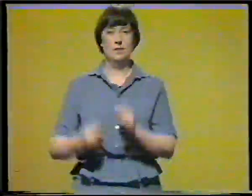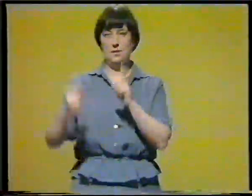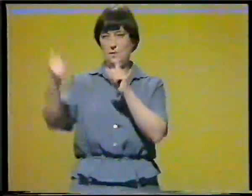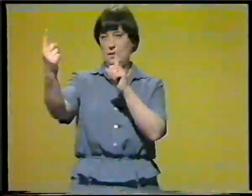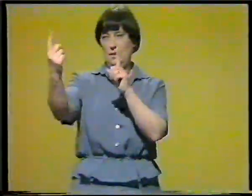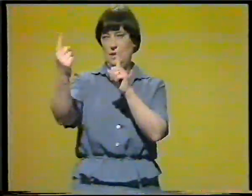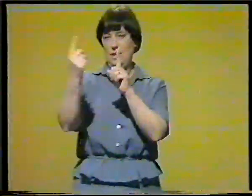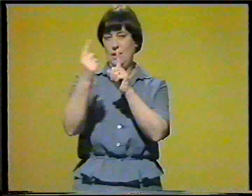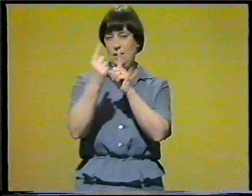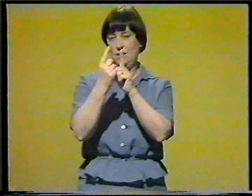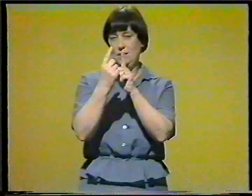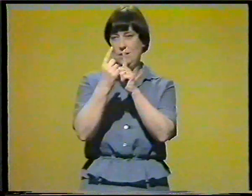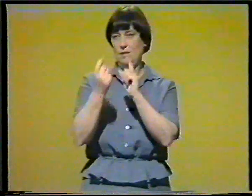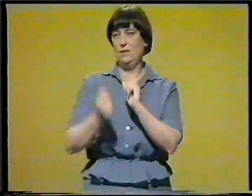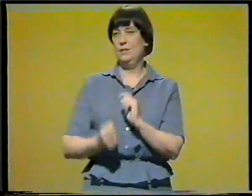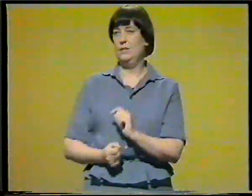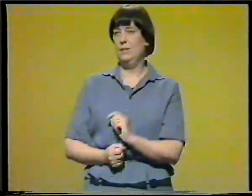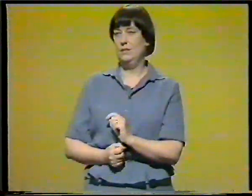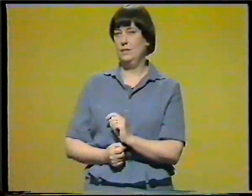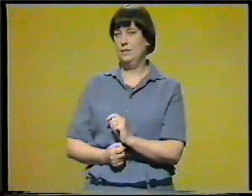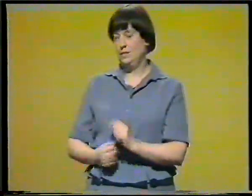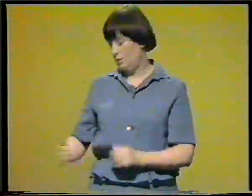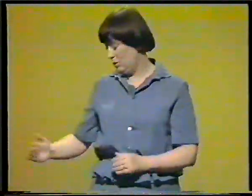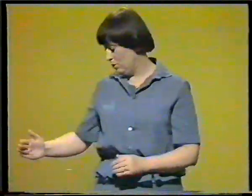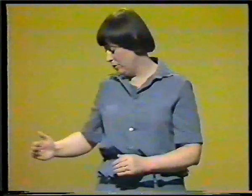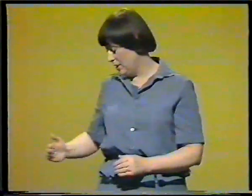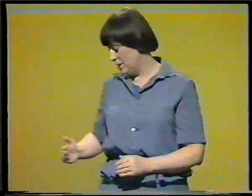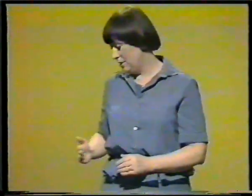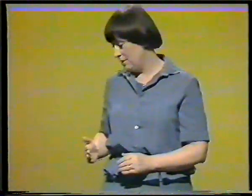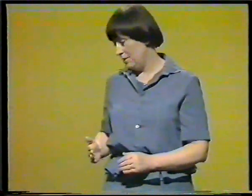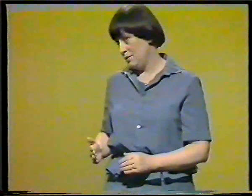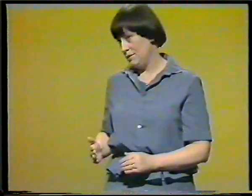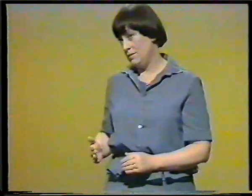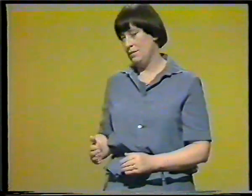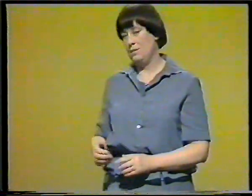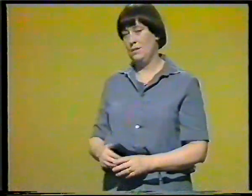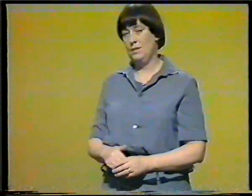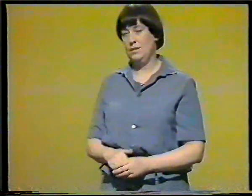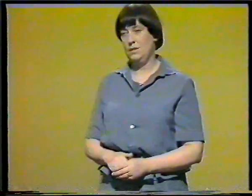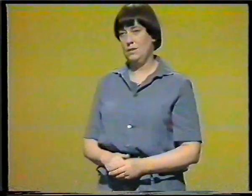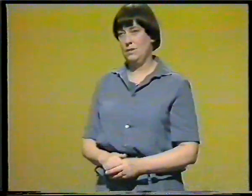Near. Or near.